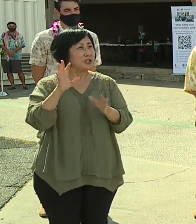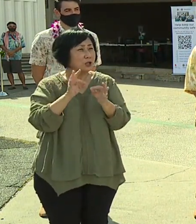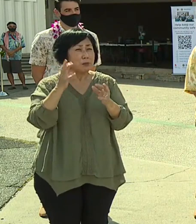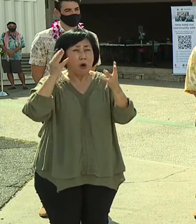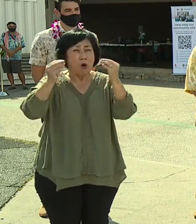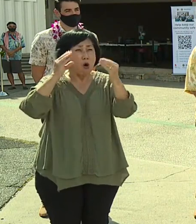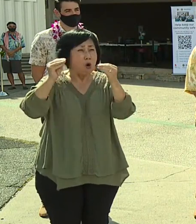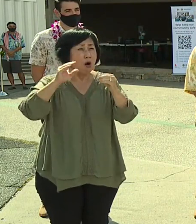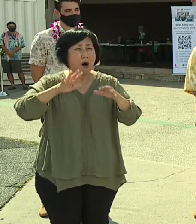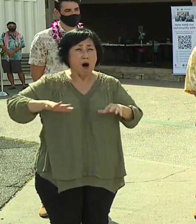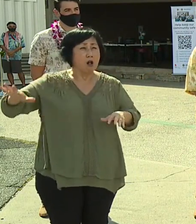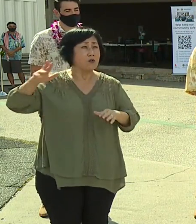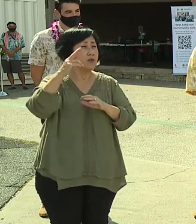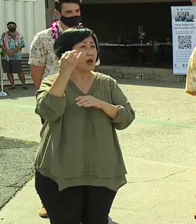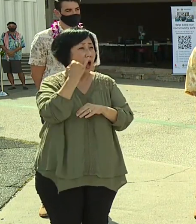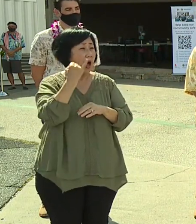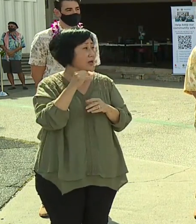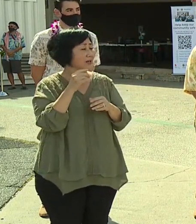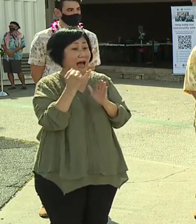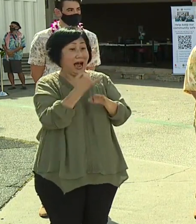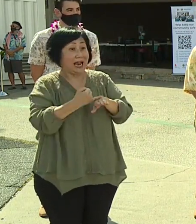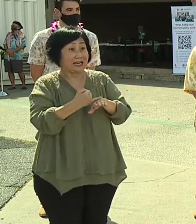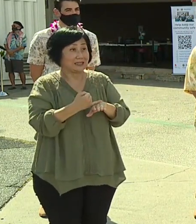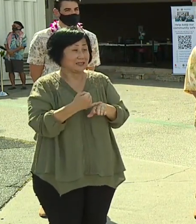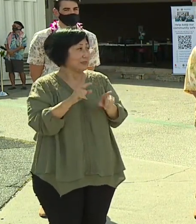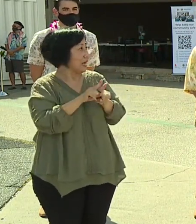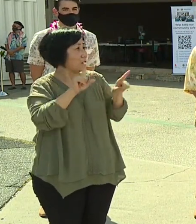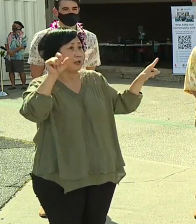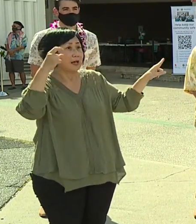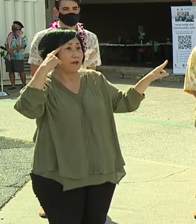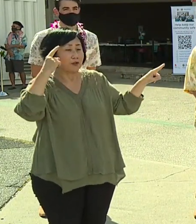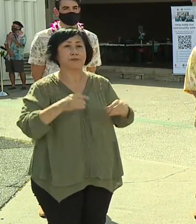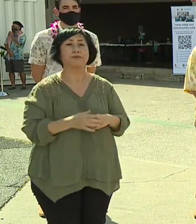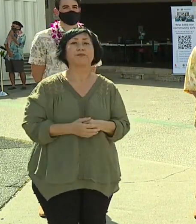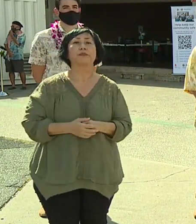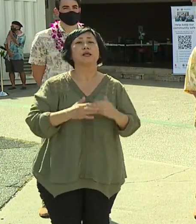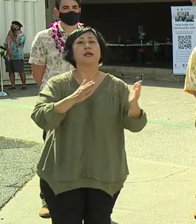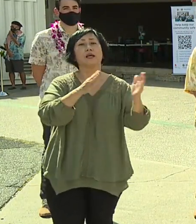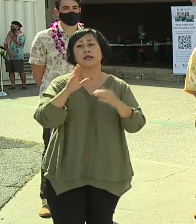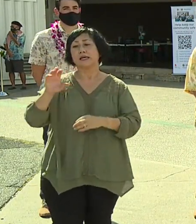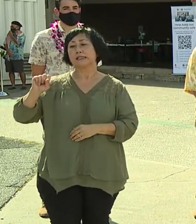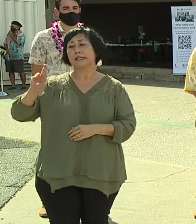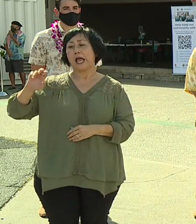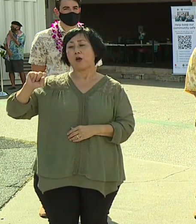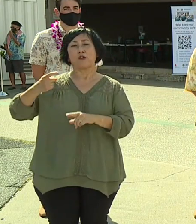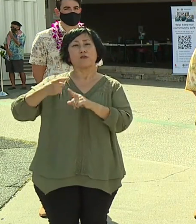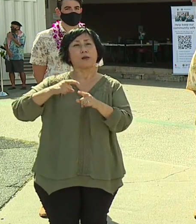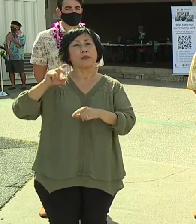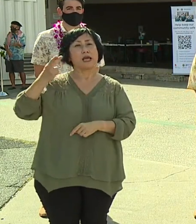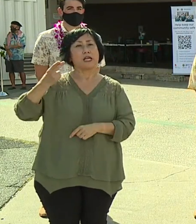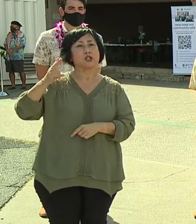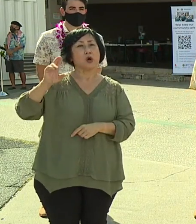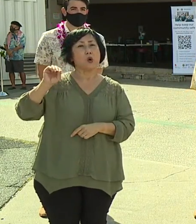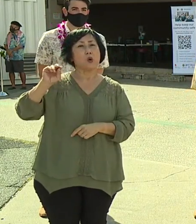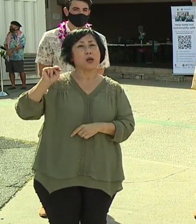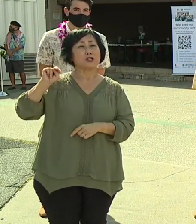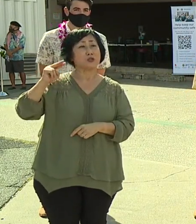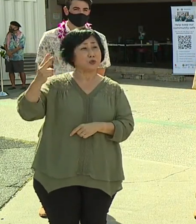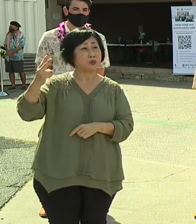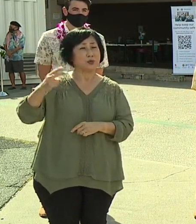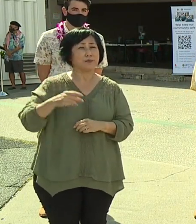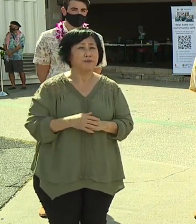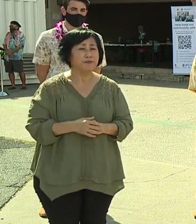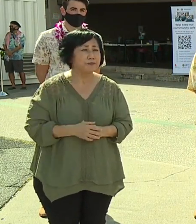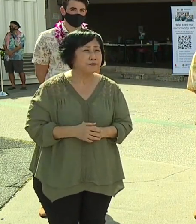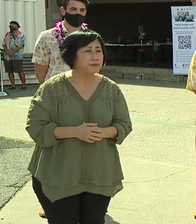out everywhere I am and everywhere Governor Ige is. Okay. Sarah Madison, KHON2, wants to ask if you know the